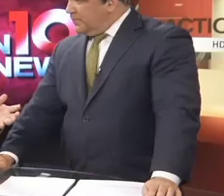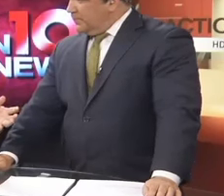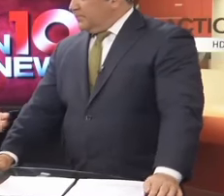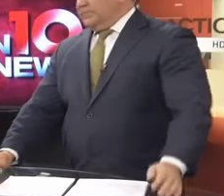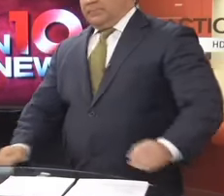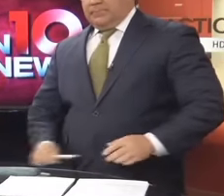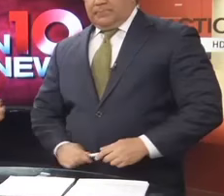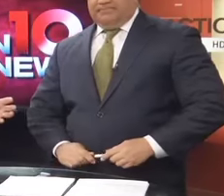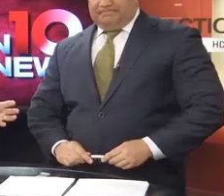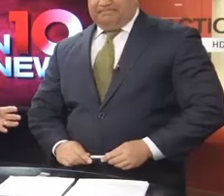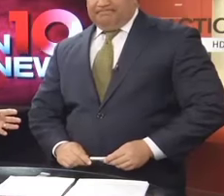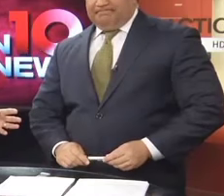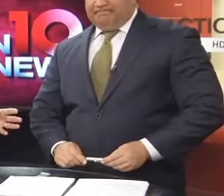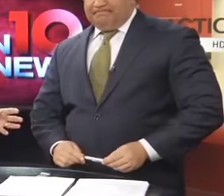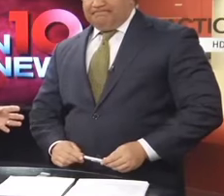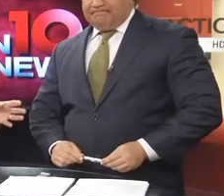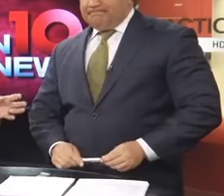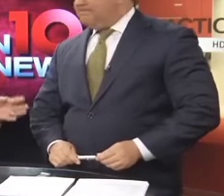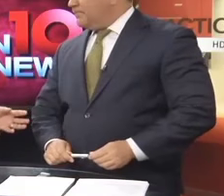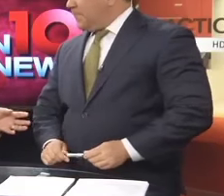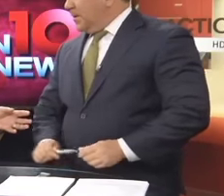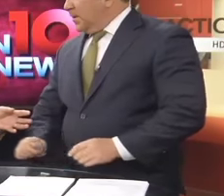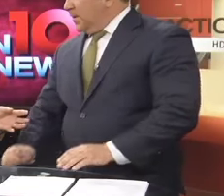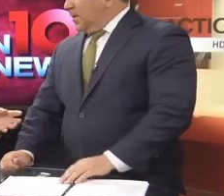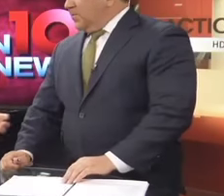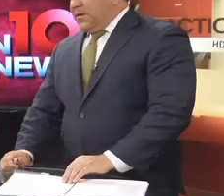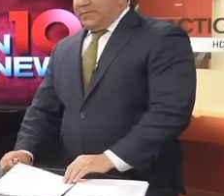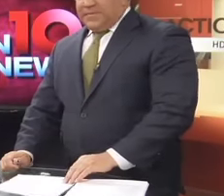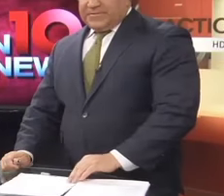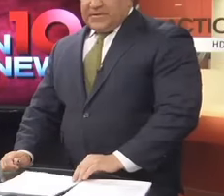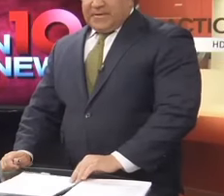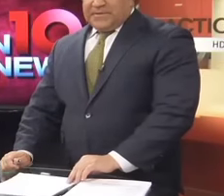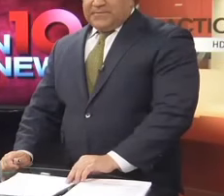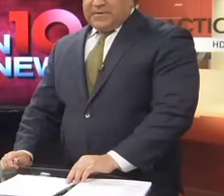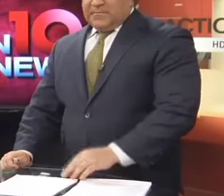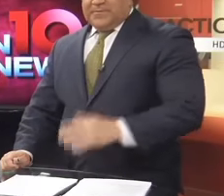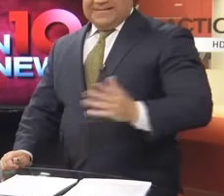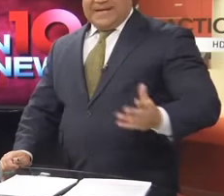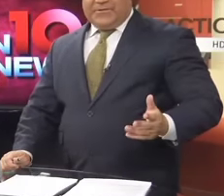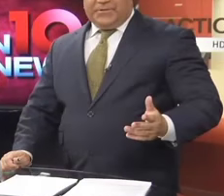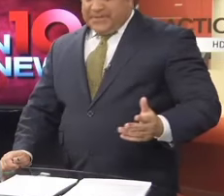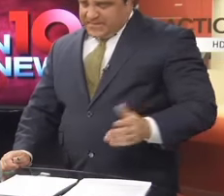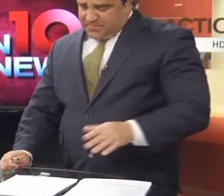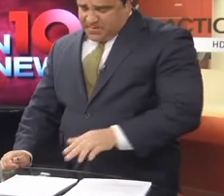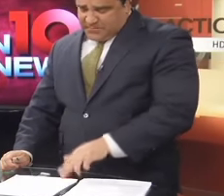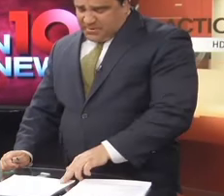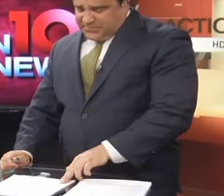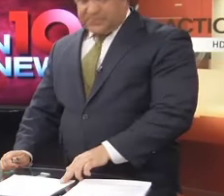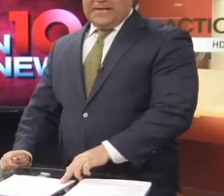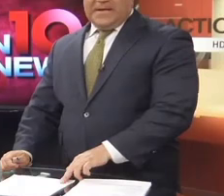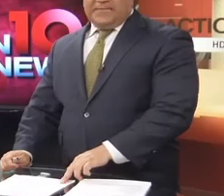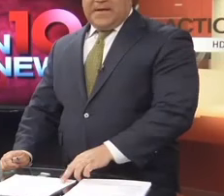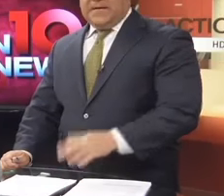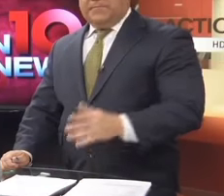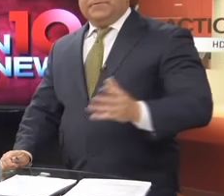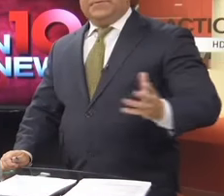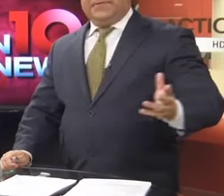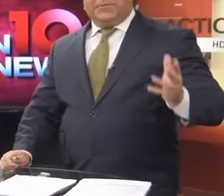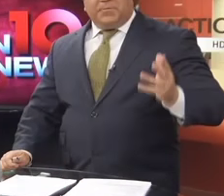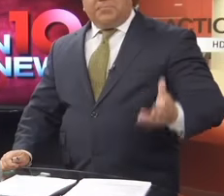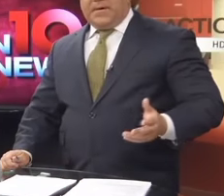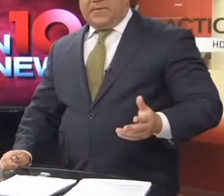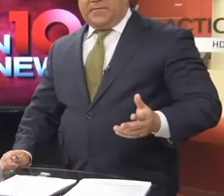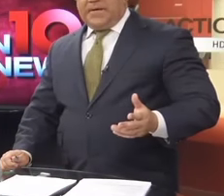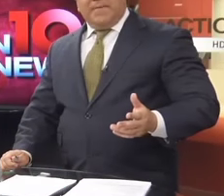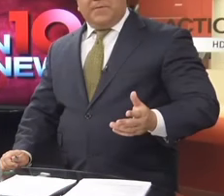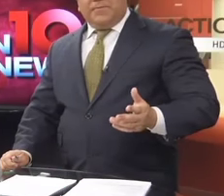Elliott transfer station. And mm-hmm. what about the sandbags? Well, the sandbags available in case you need them. They're also saying that, hey, the